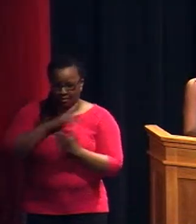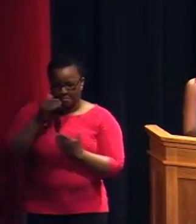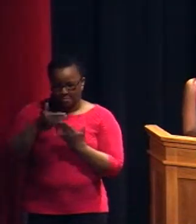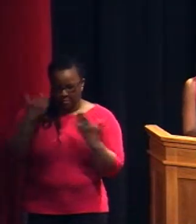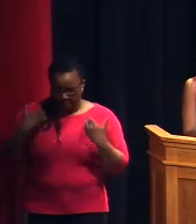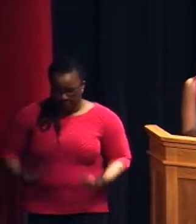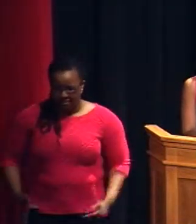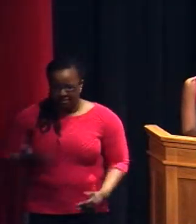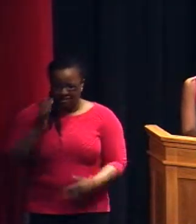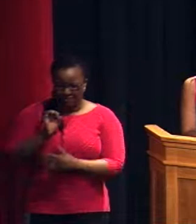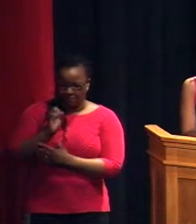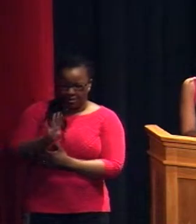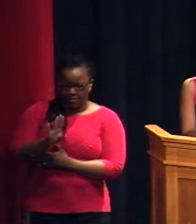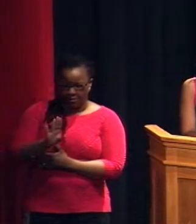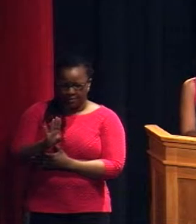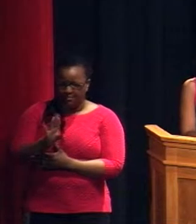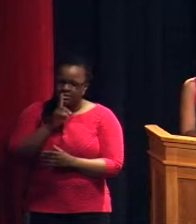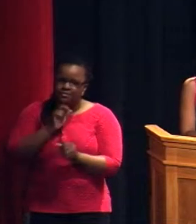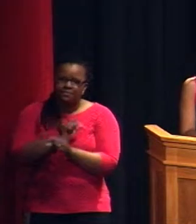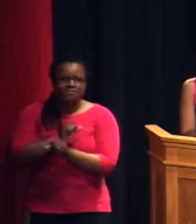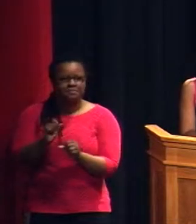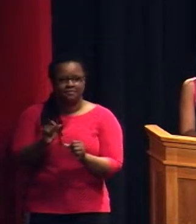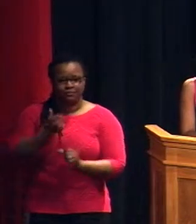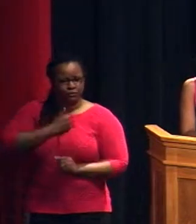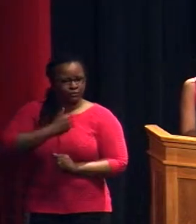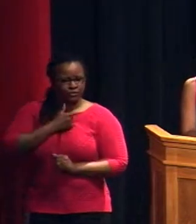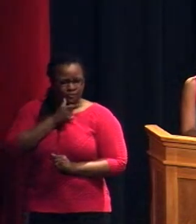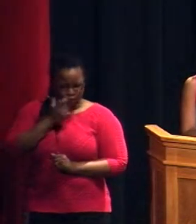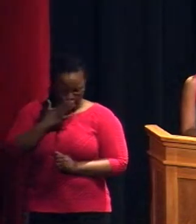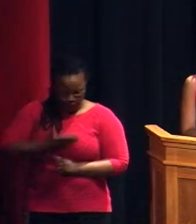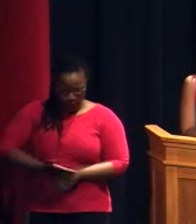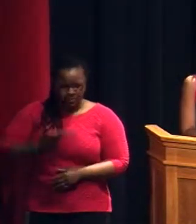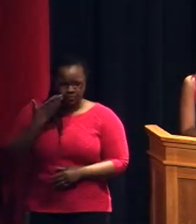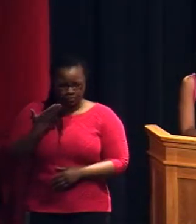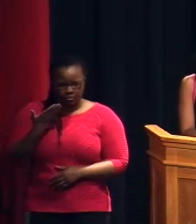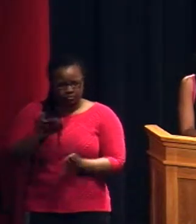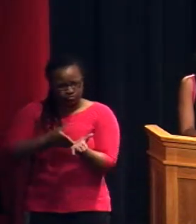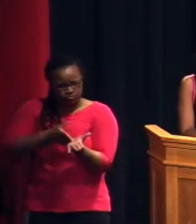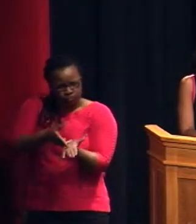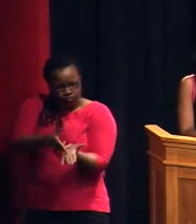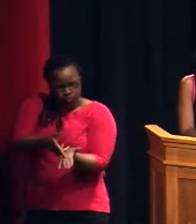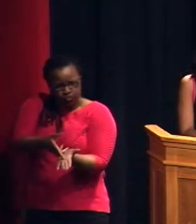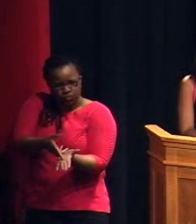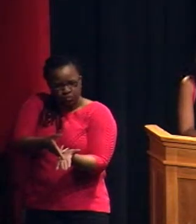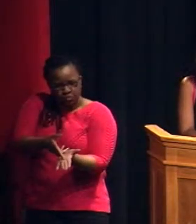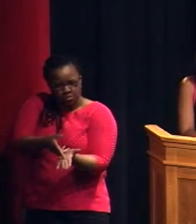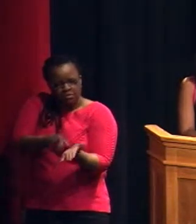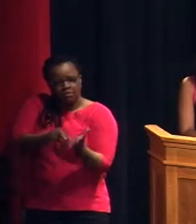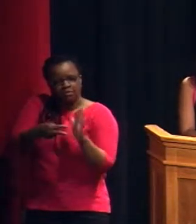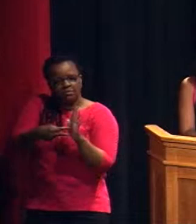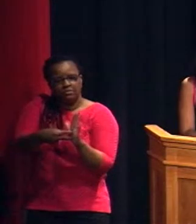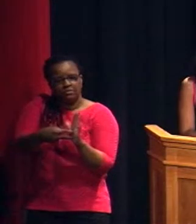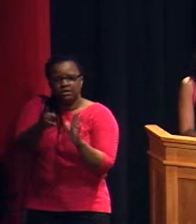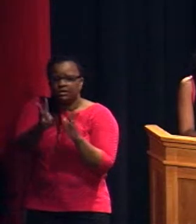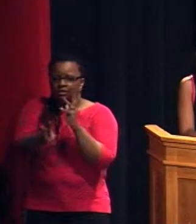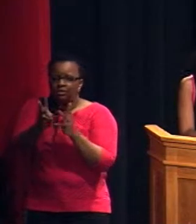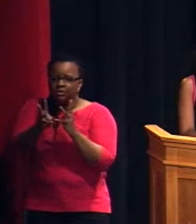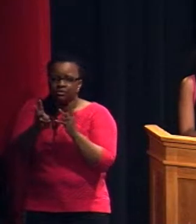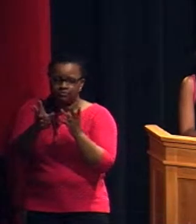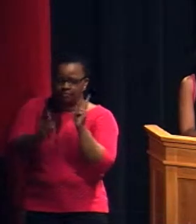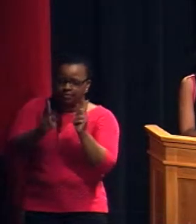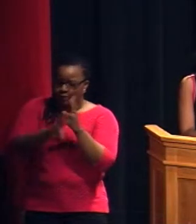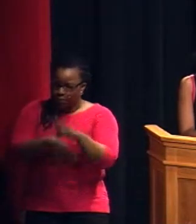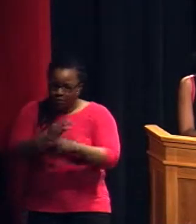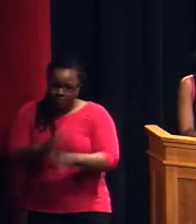same message as be authentic to yourself. In that, I mean no one in this world is the same as you. That means your passions and